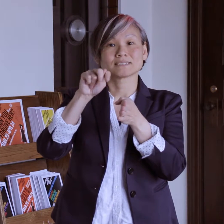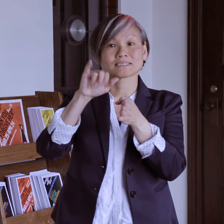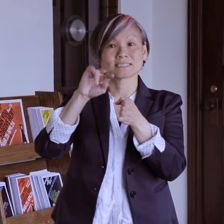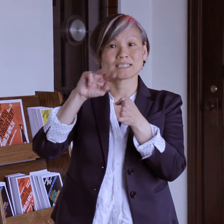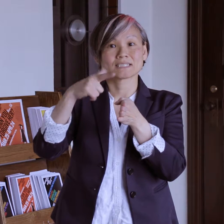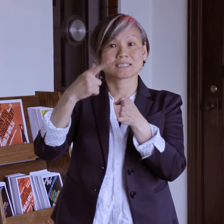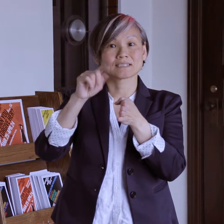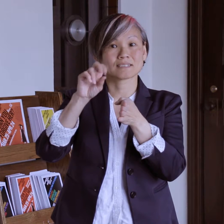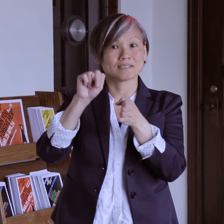so